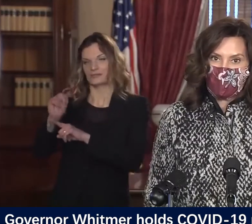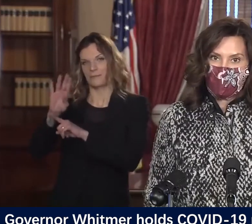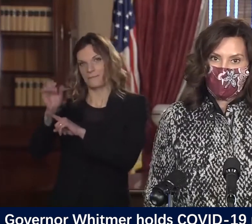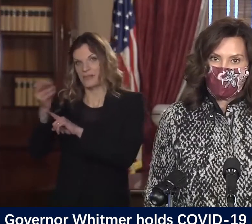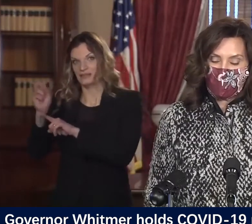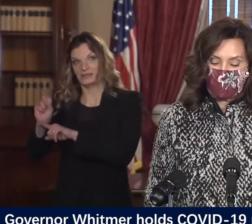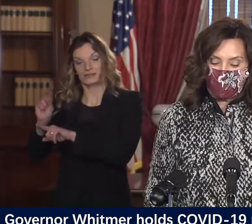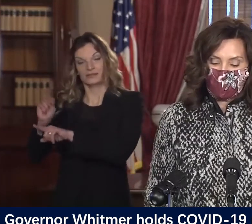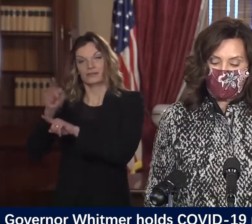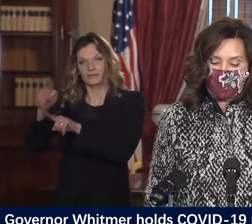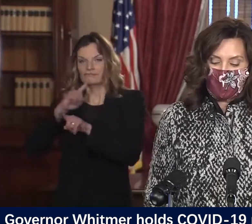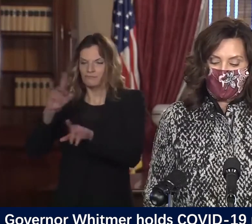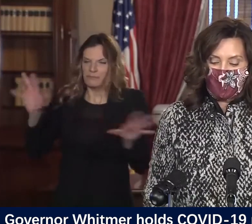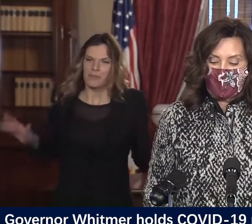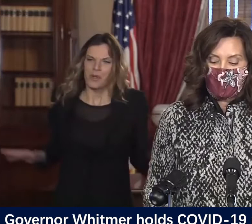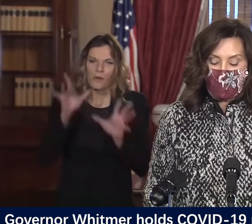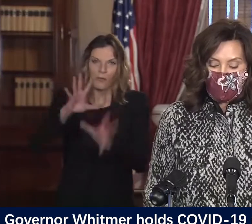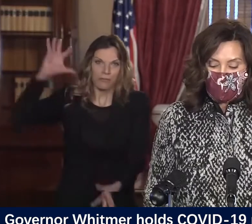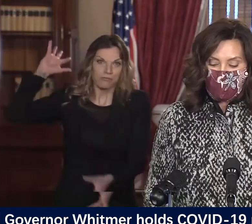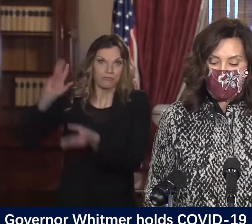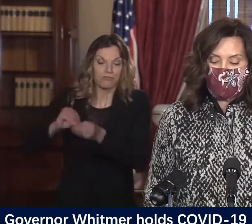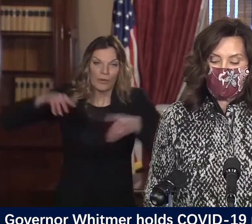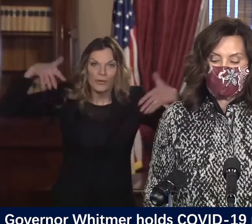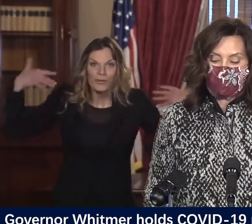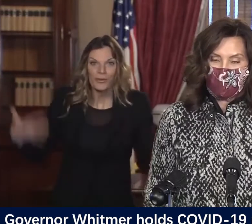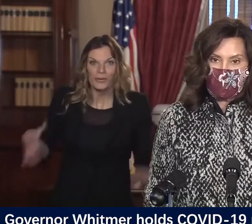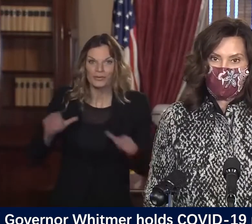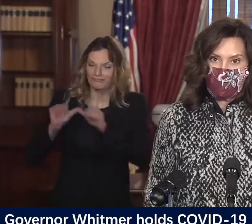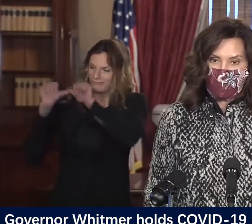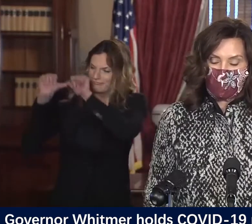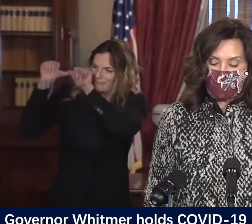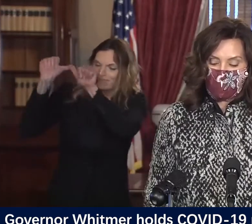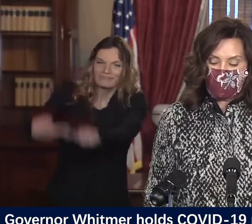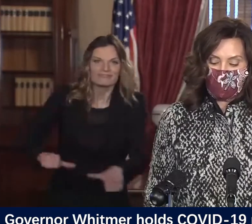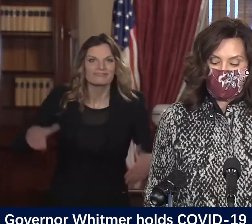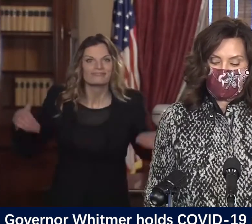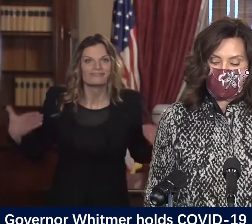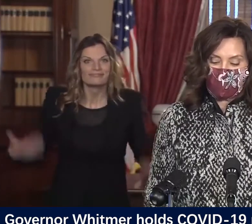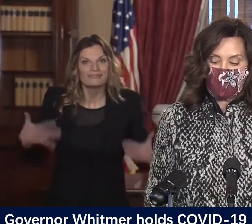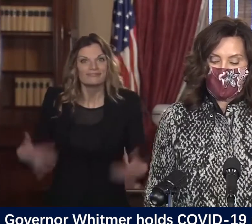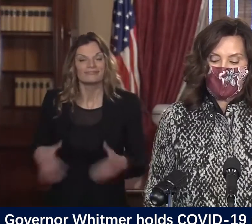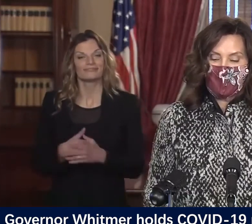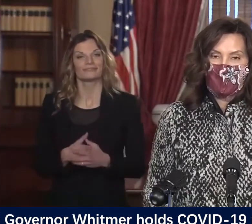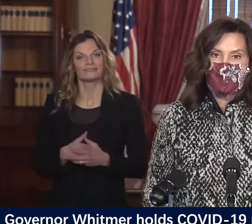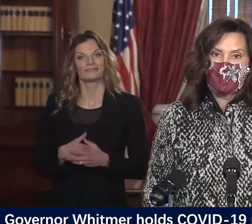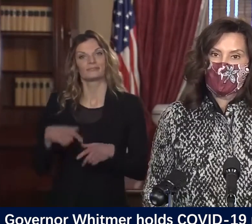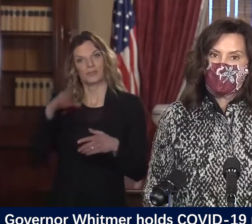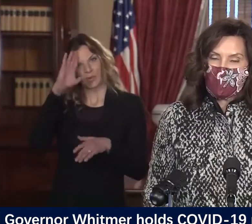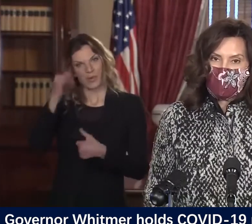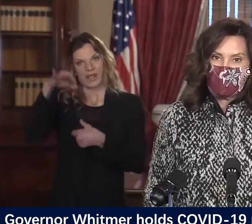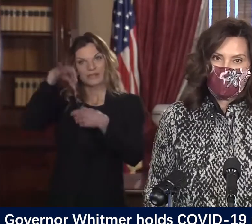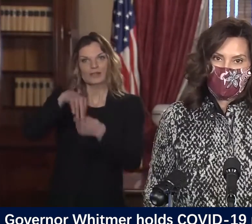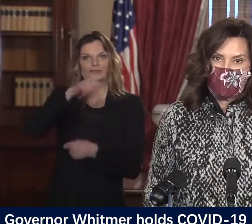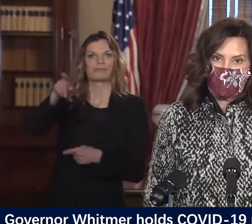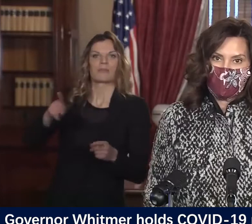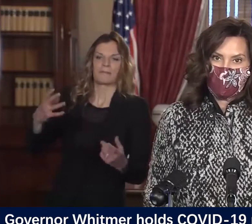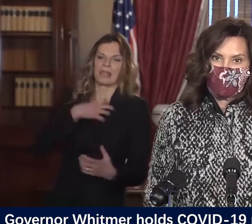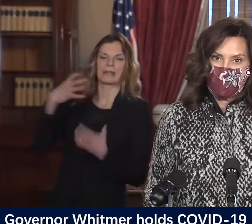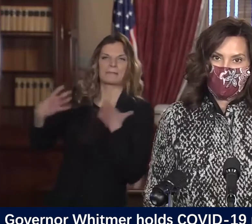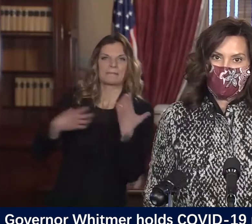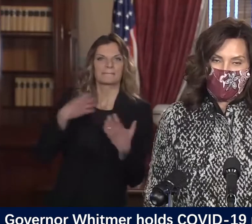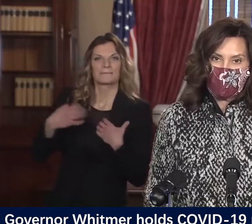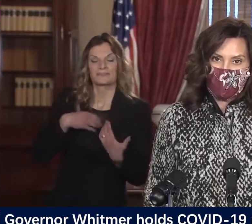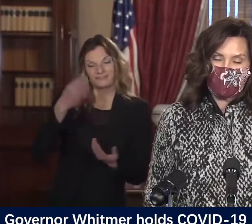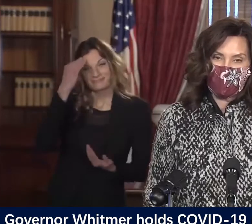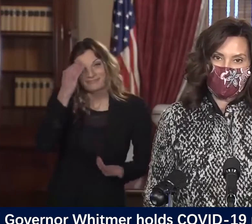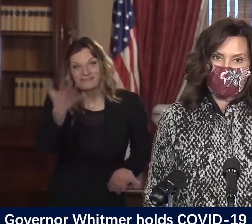fair election in Michigan. The people spoke, and it's time to put the election behind us. And it's time for us to come together against